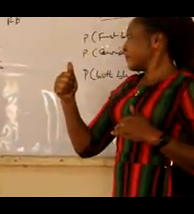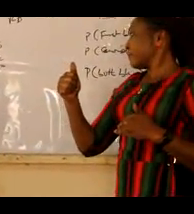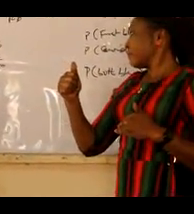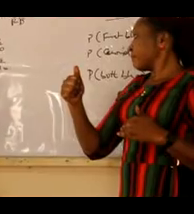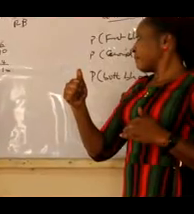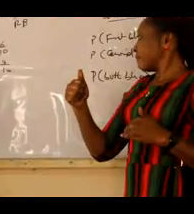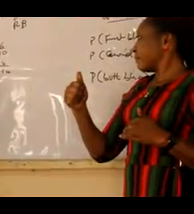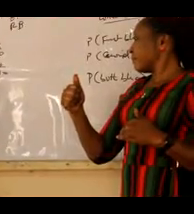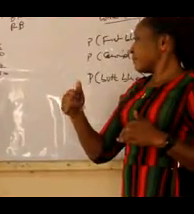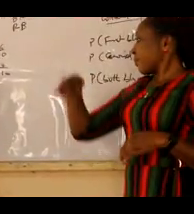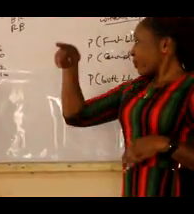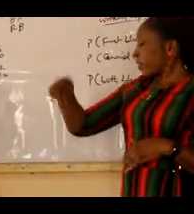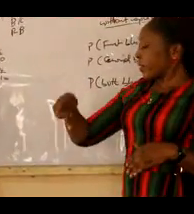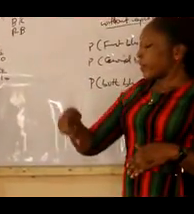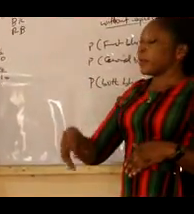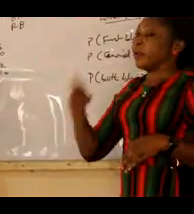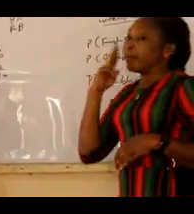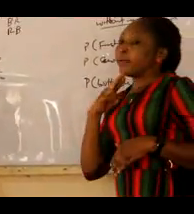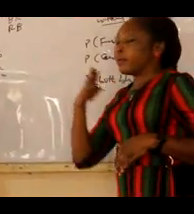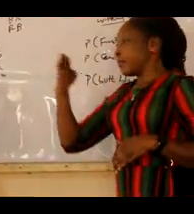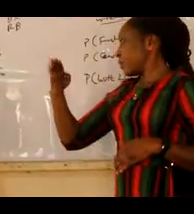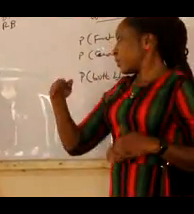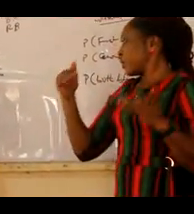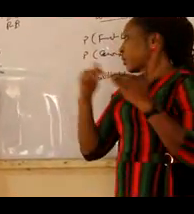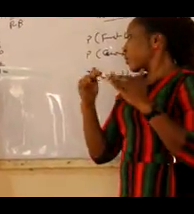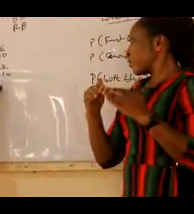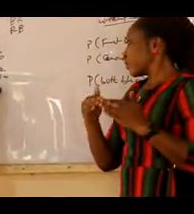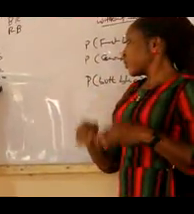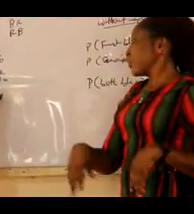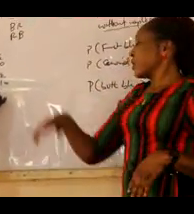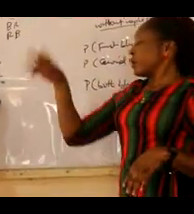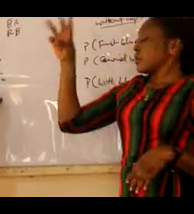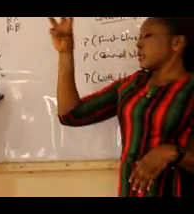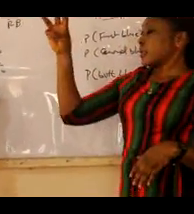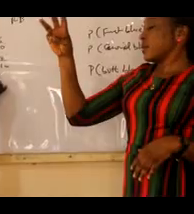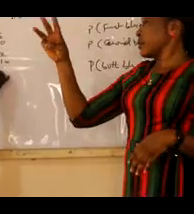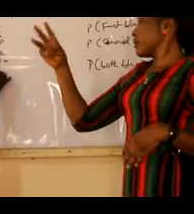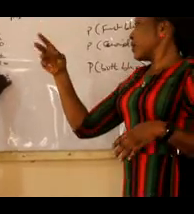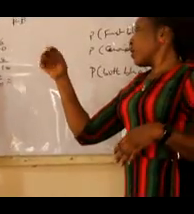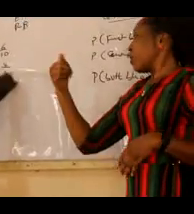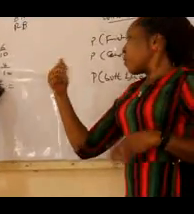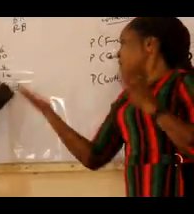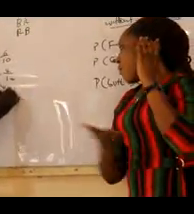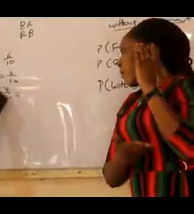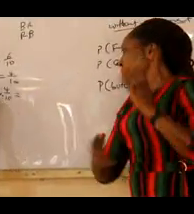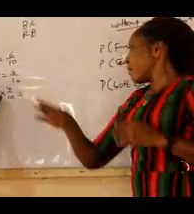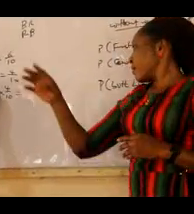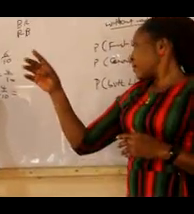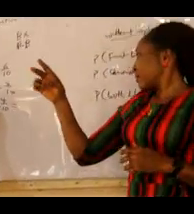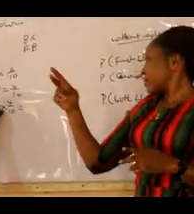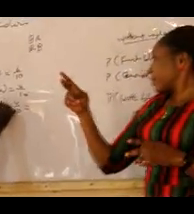red blue equals 6 over 10 times 4 over 10 to give